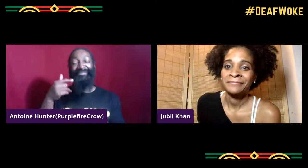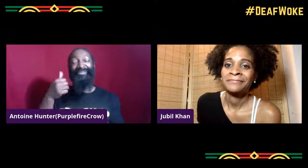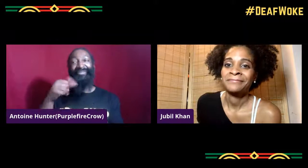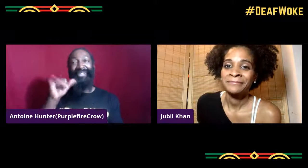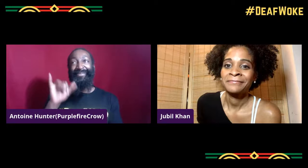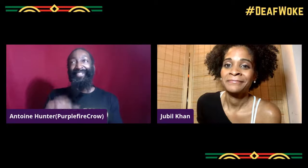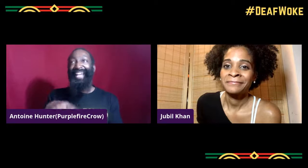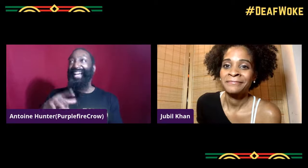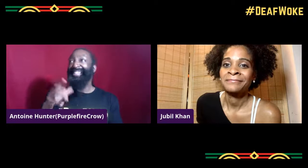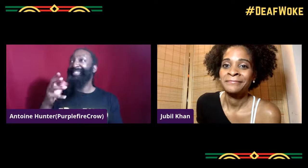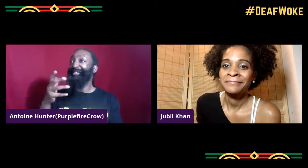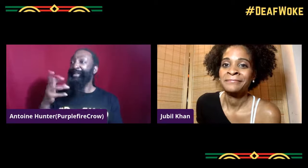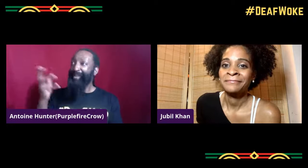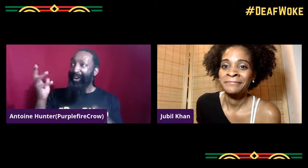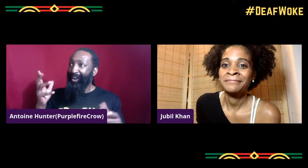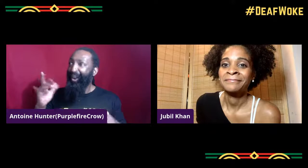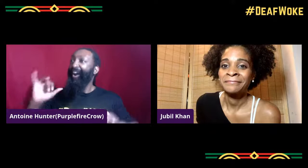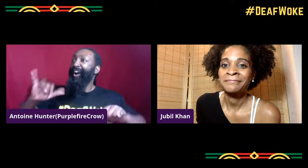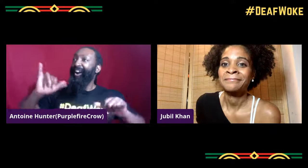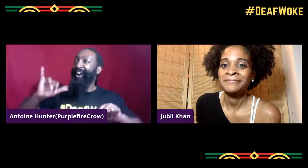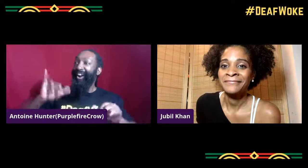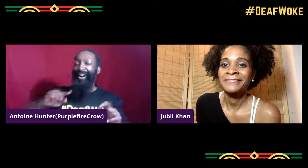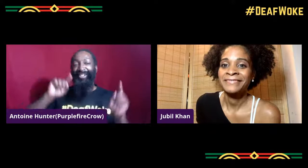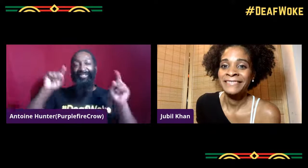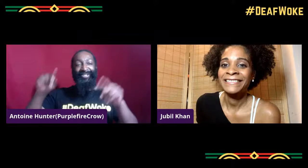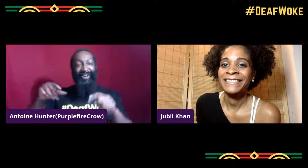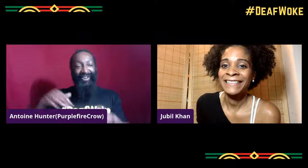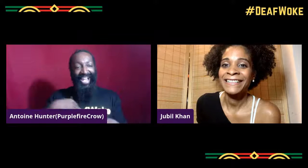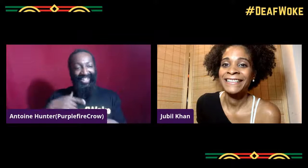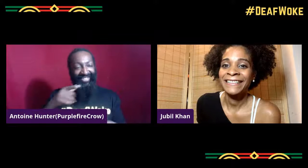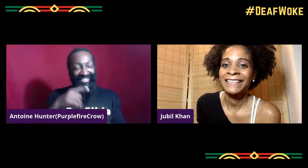northern Philadelphia. Yeah.